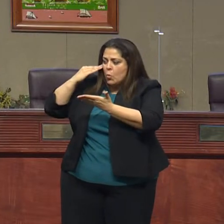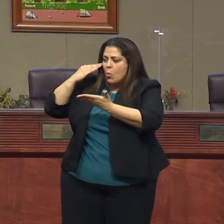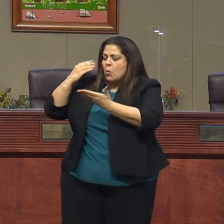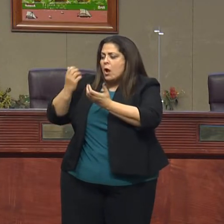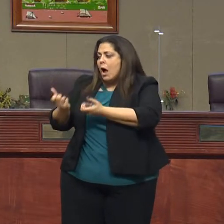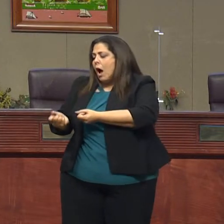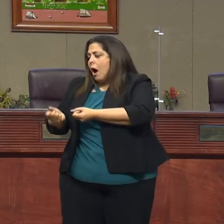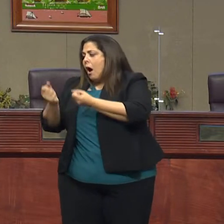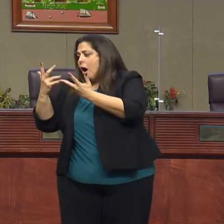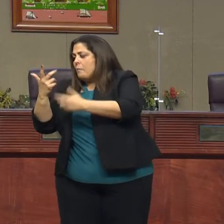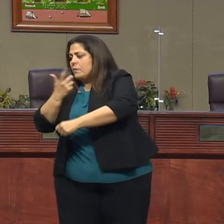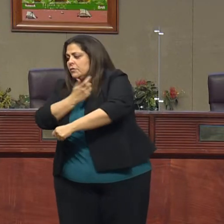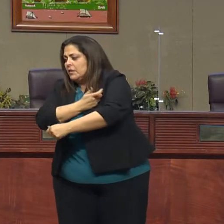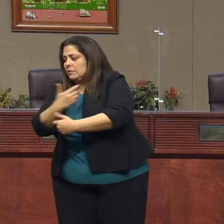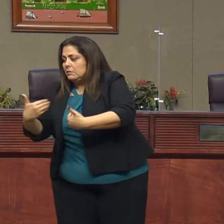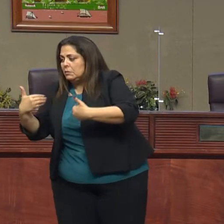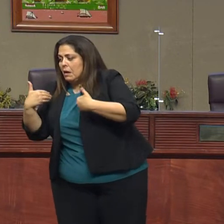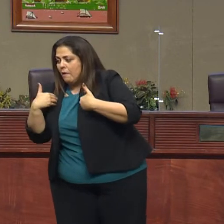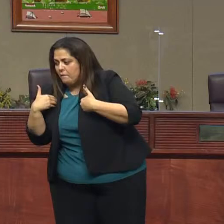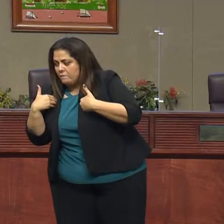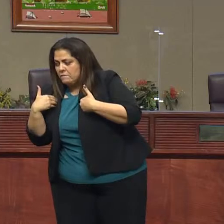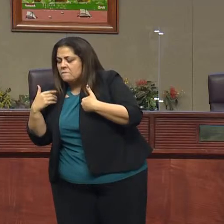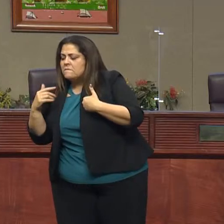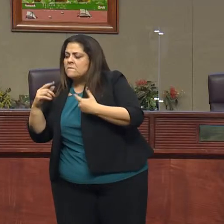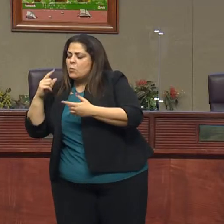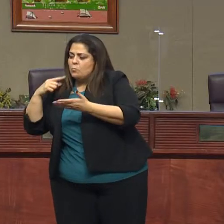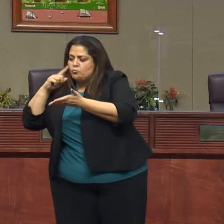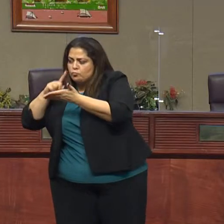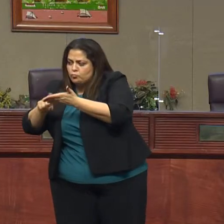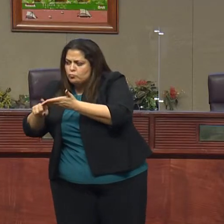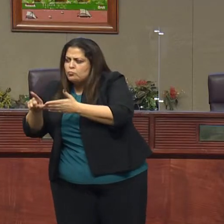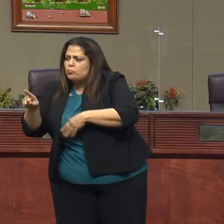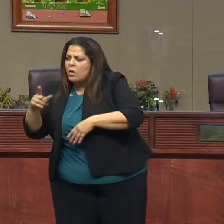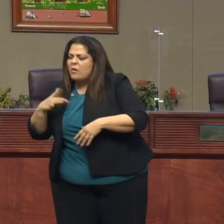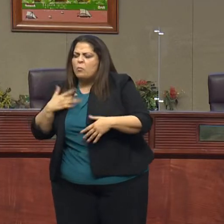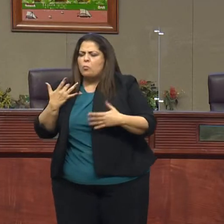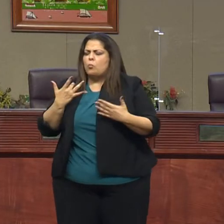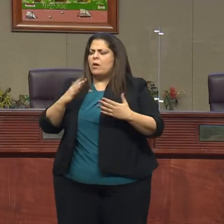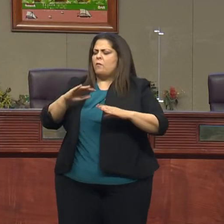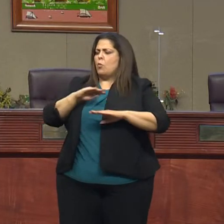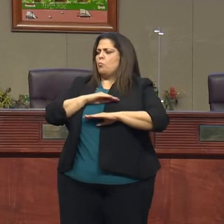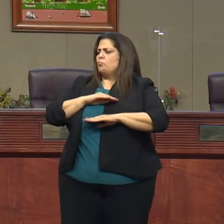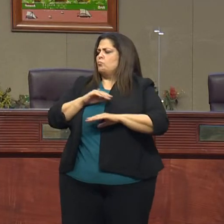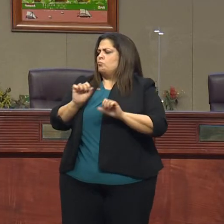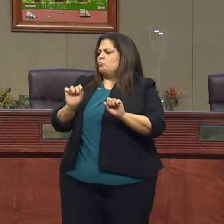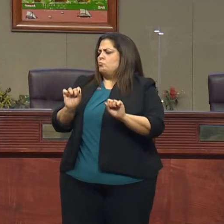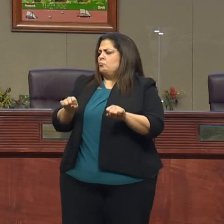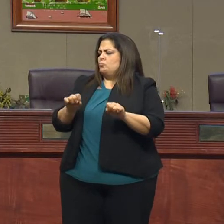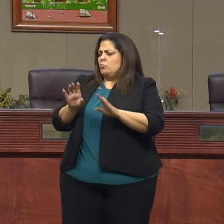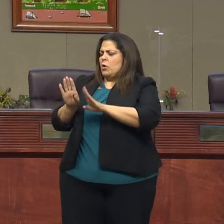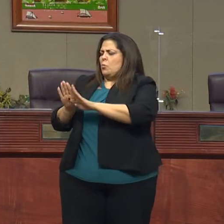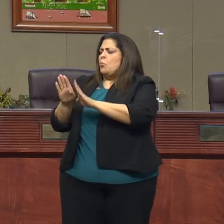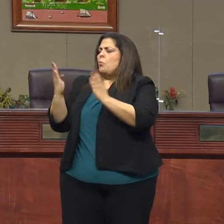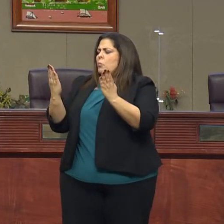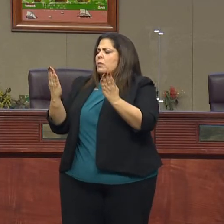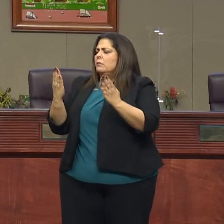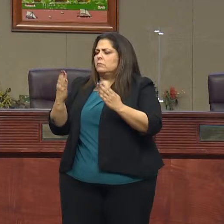inventory or supply of vaccine that we have, we are reasonably confident that we can open it